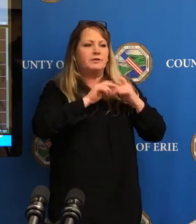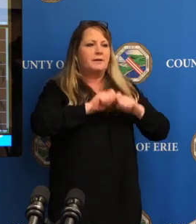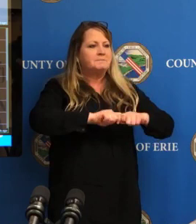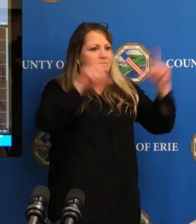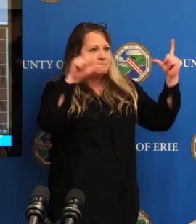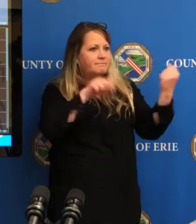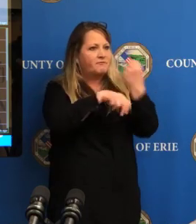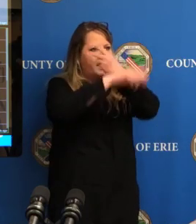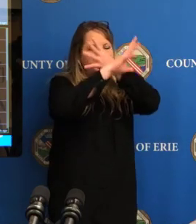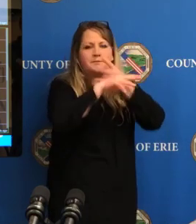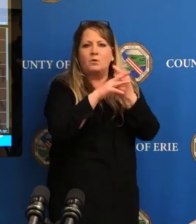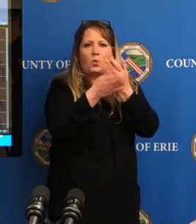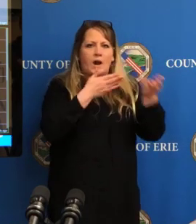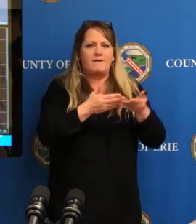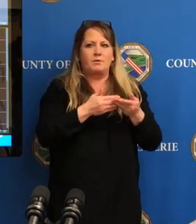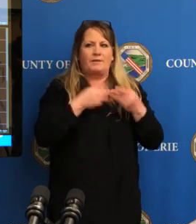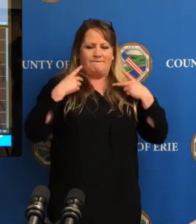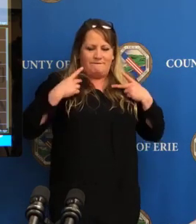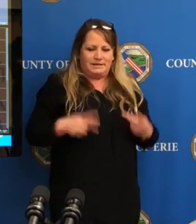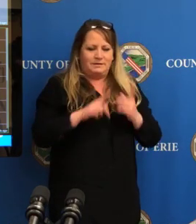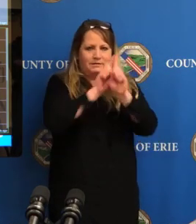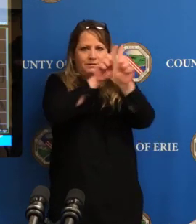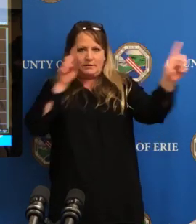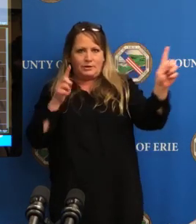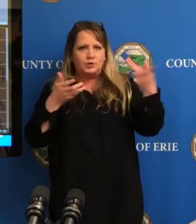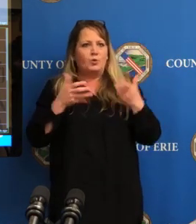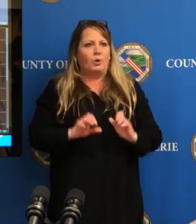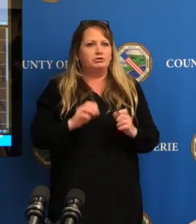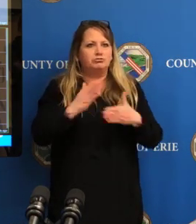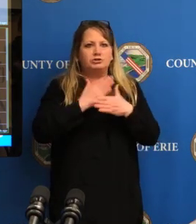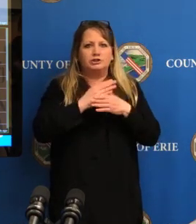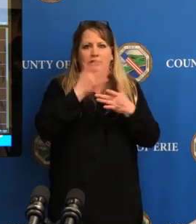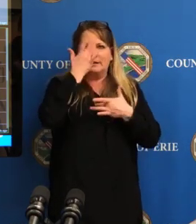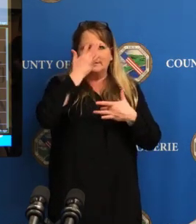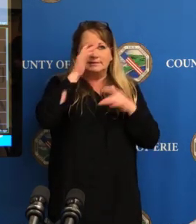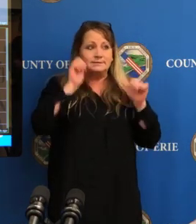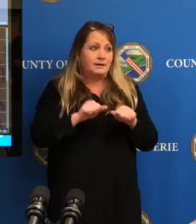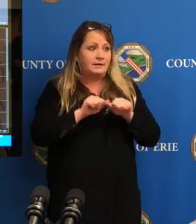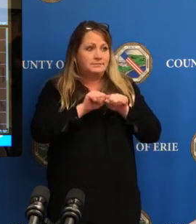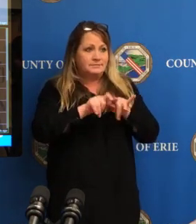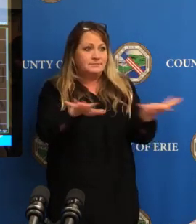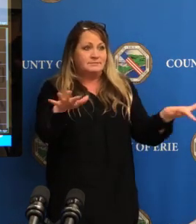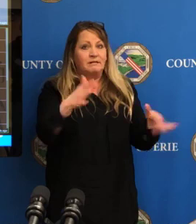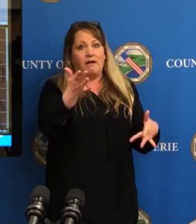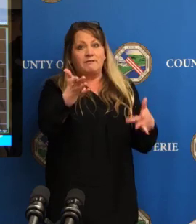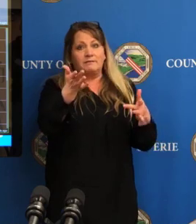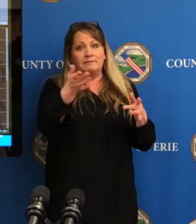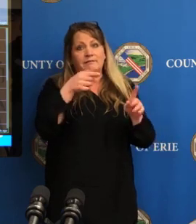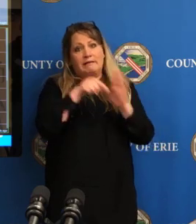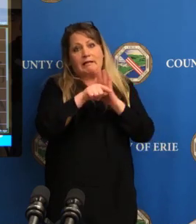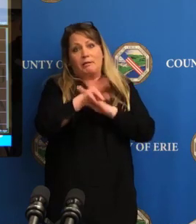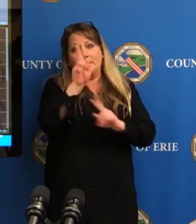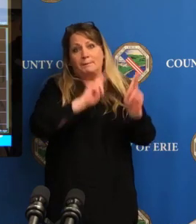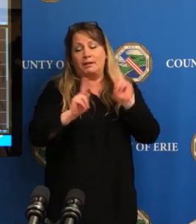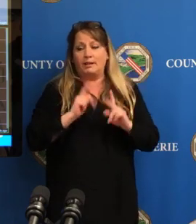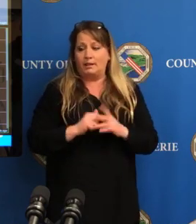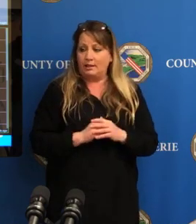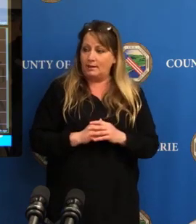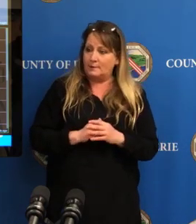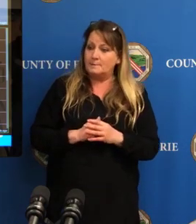distant so you're not sharing an illness that could kill people. Next question is to the B newspapers, Ethan